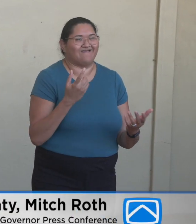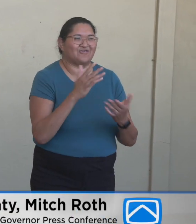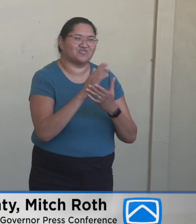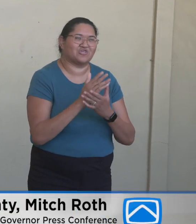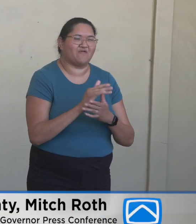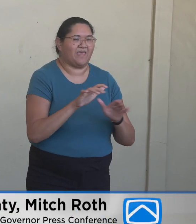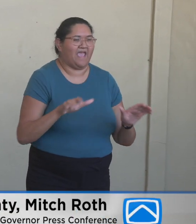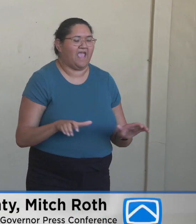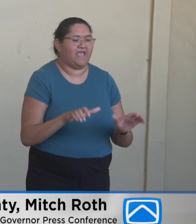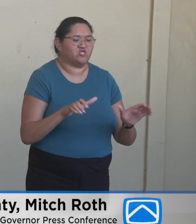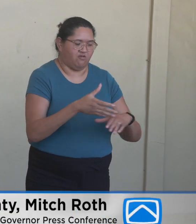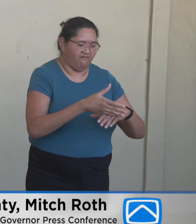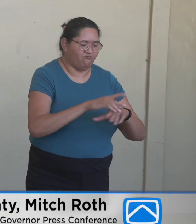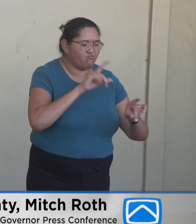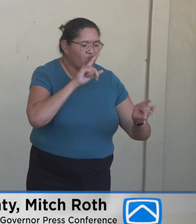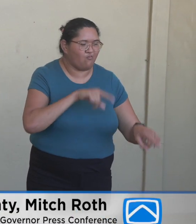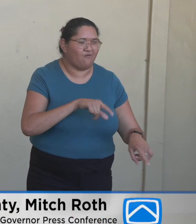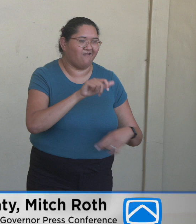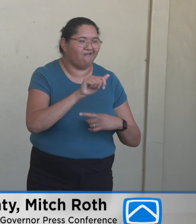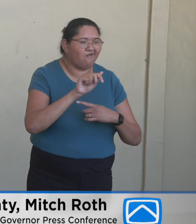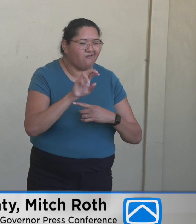of after-action reports.